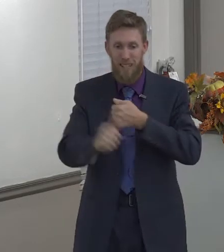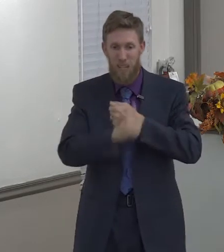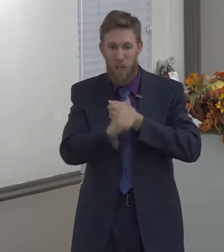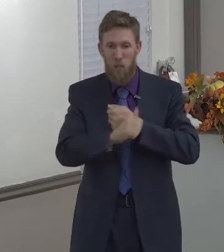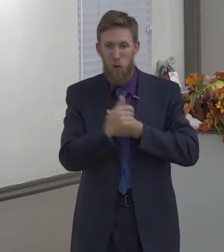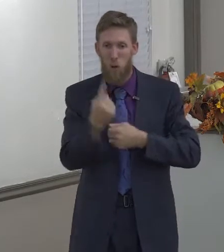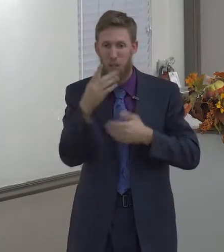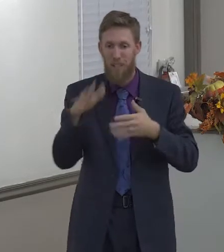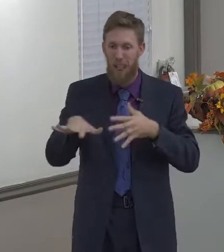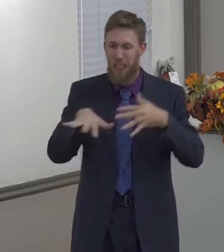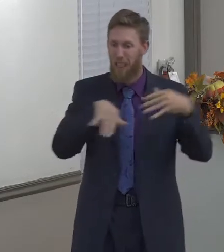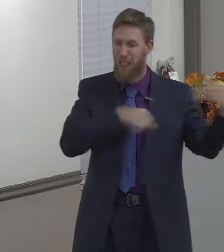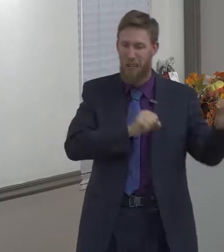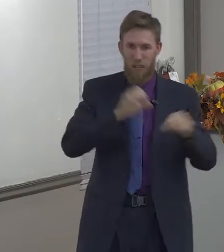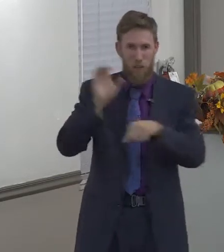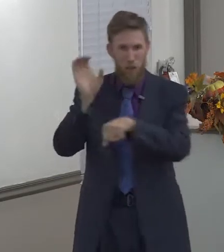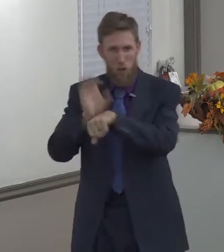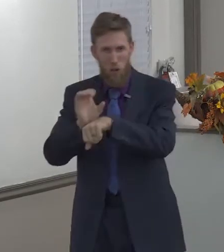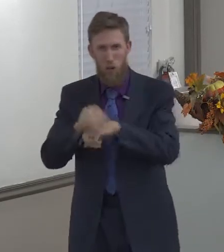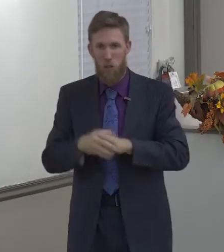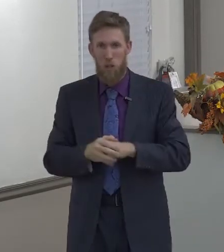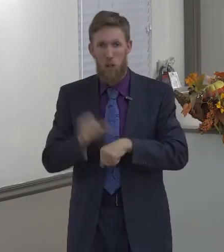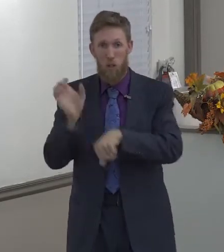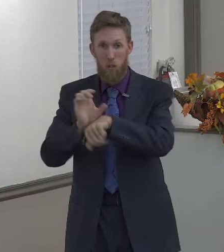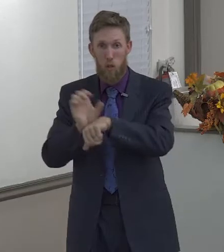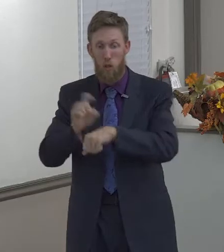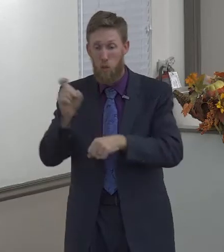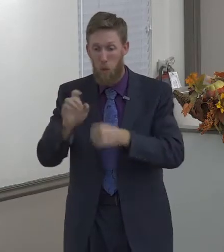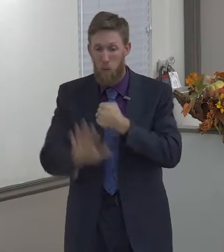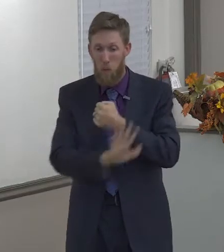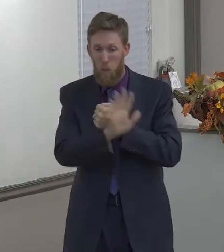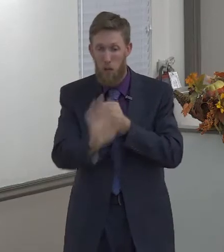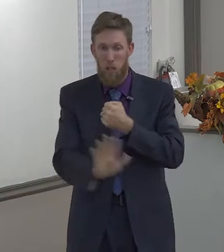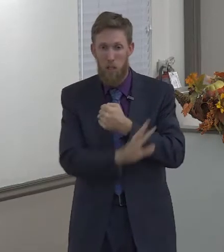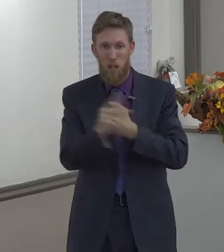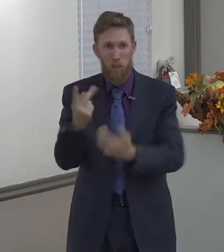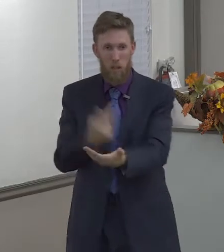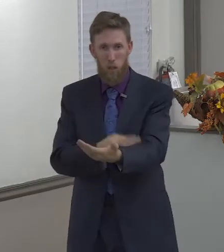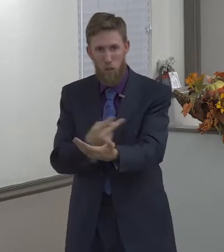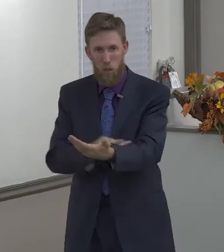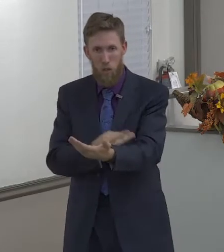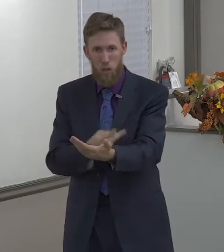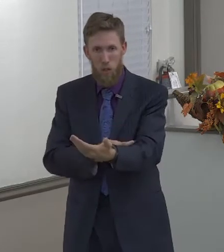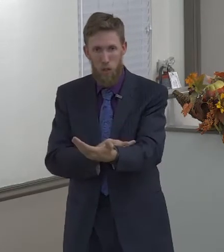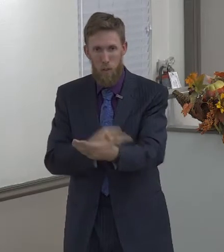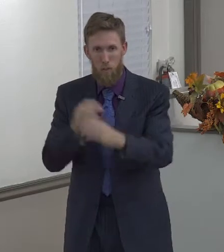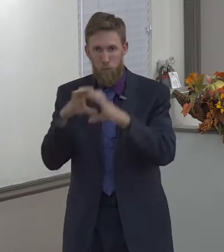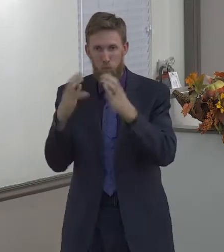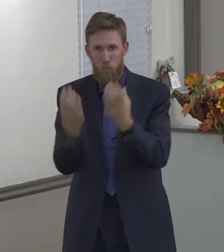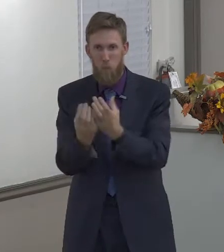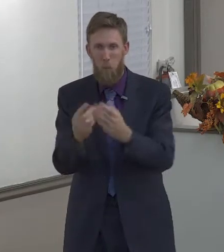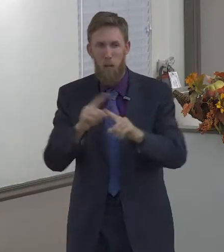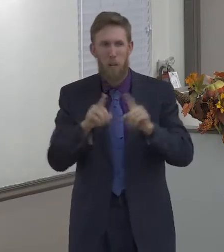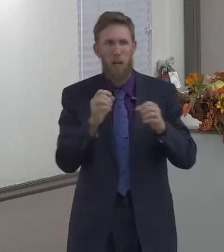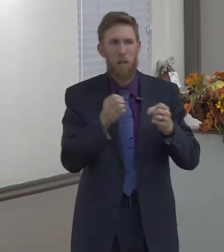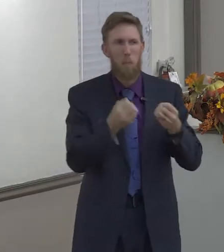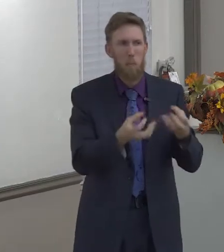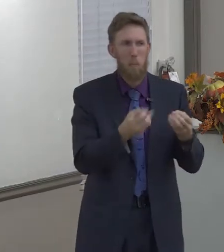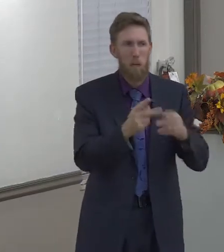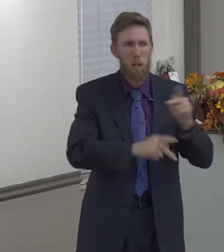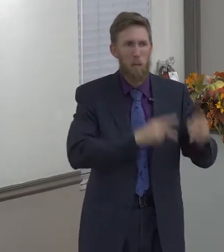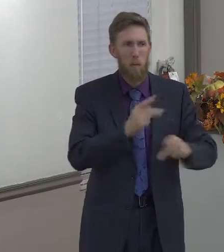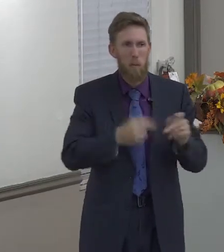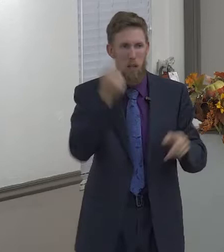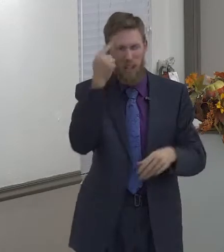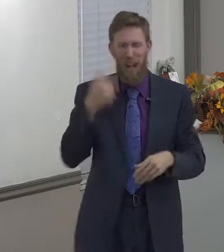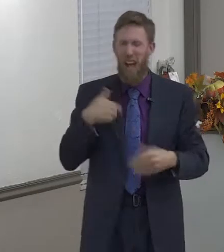don't need the church, that they can do it without the church, and when they do, they become the prey. They become the ones that separate from